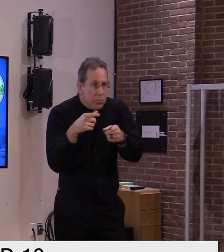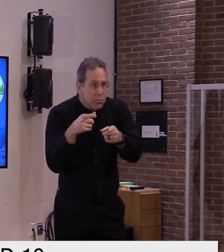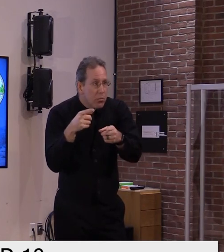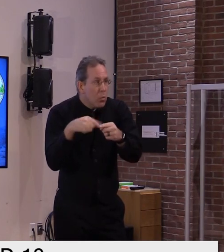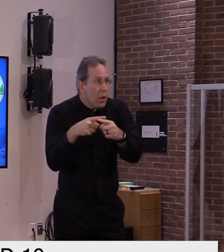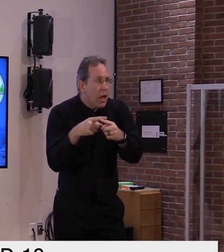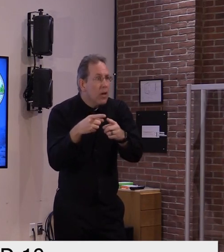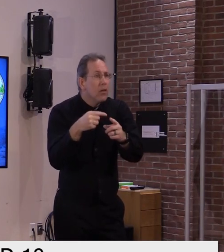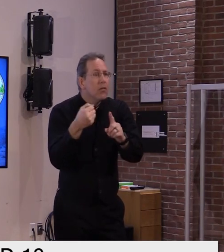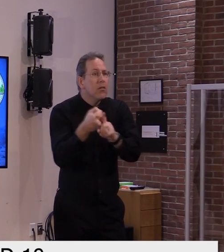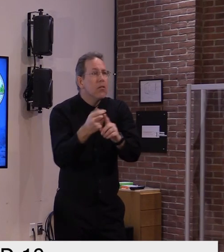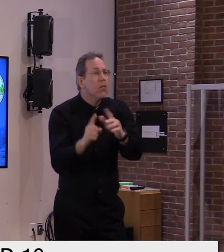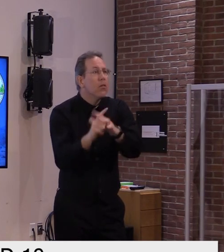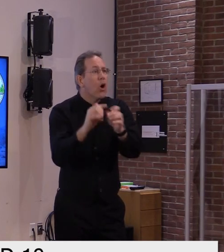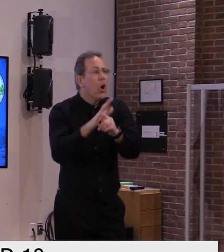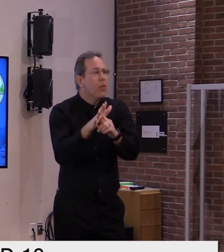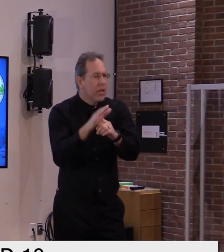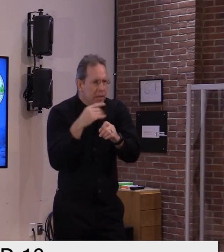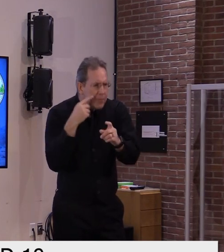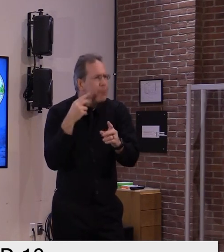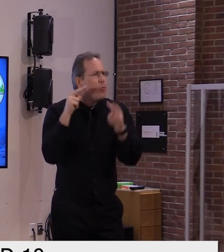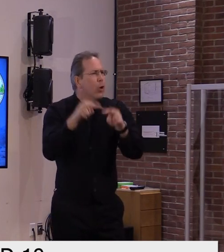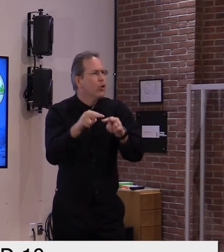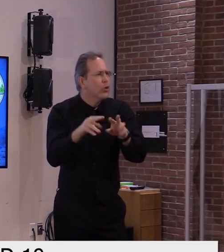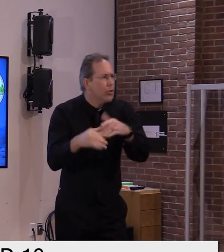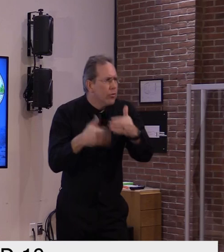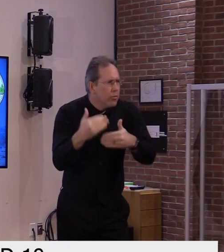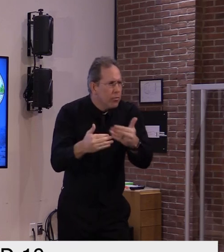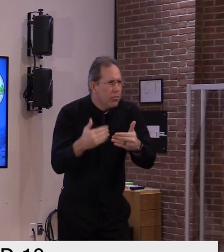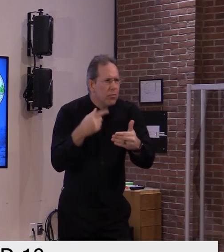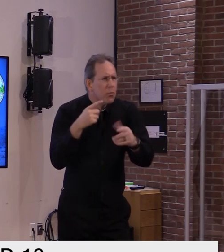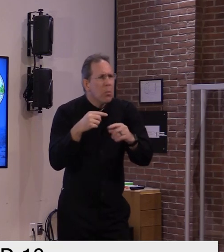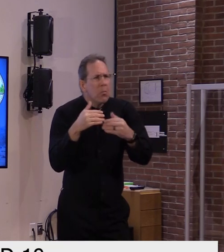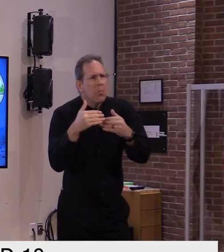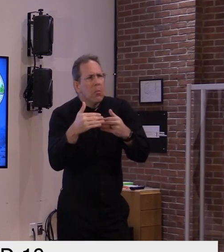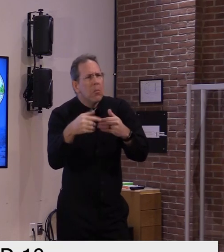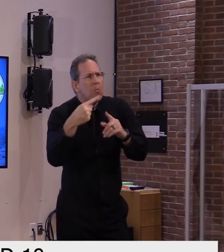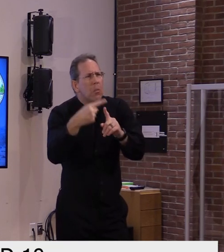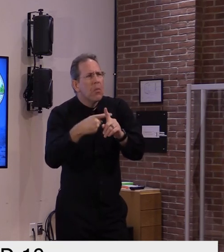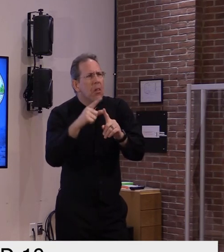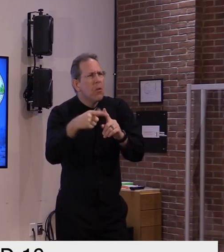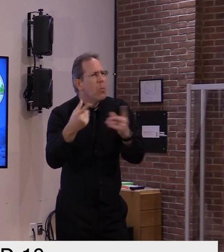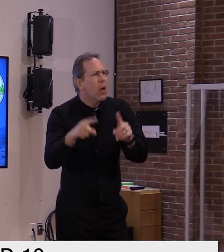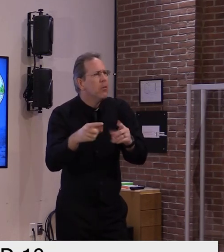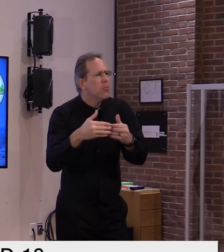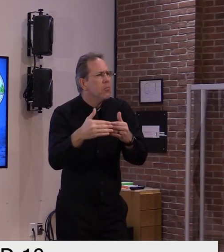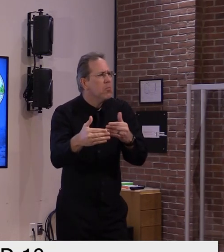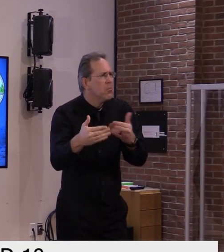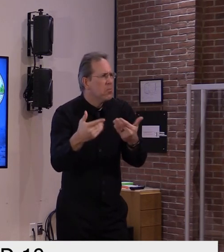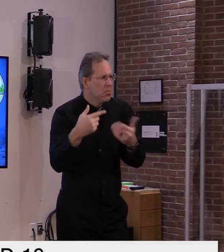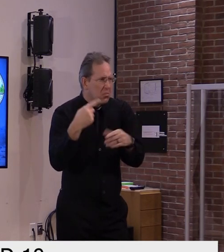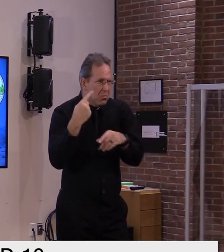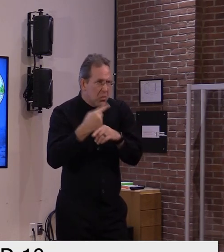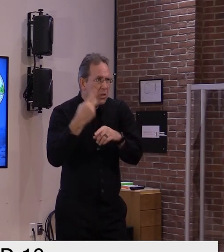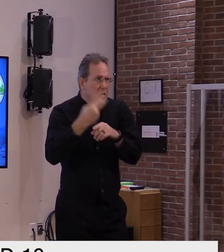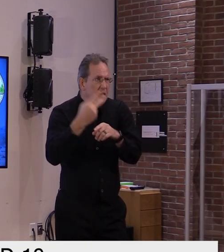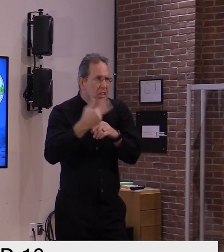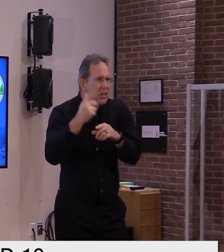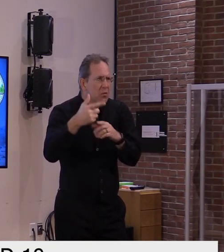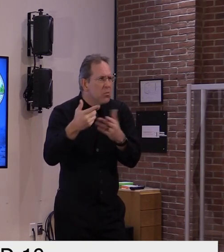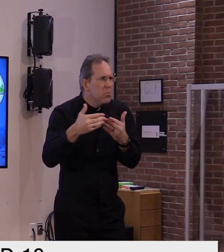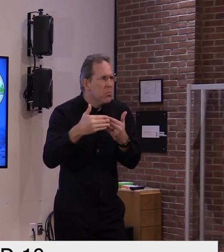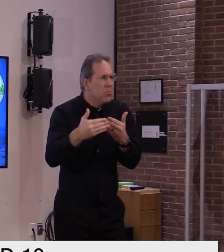And that means 28 days, which is a long time period. But you're not seeing a tremendous amount of growth